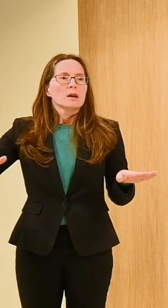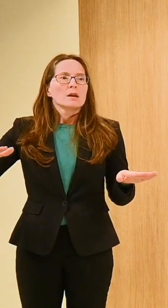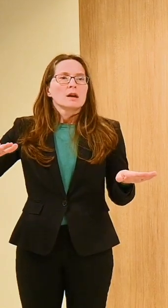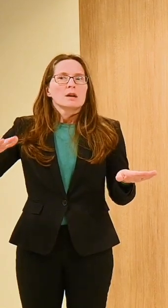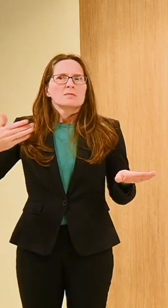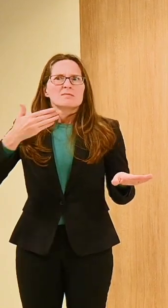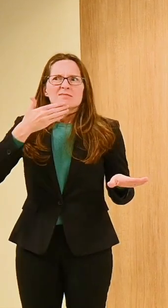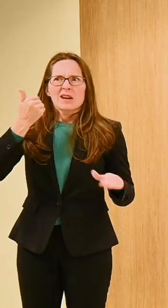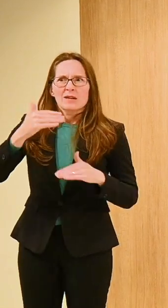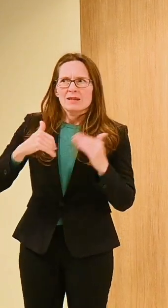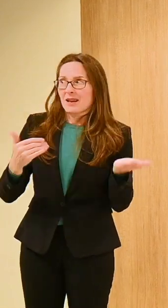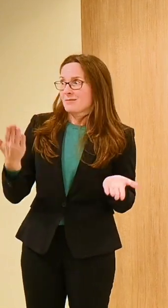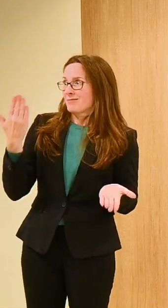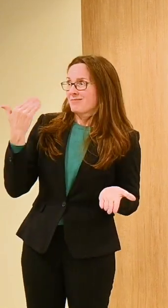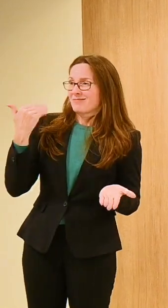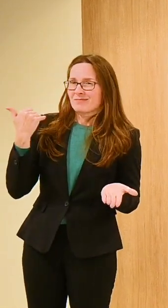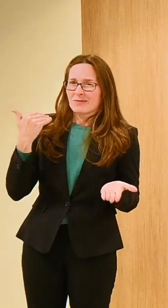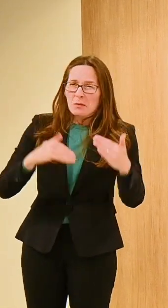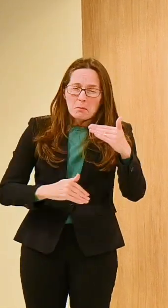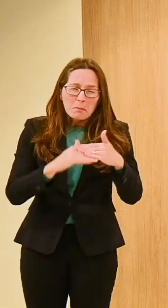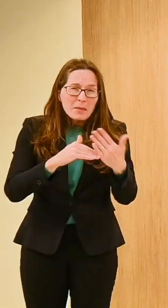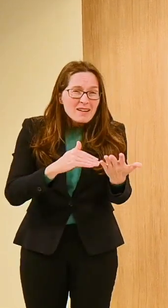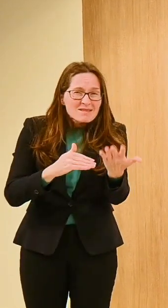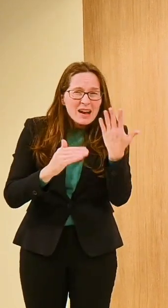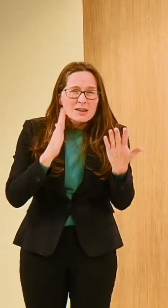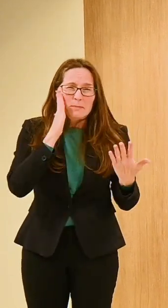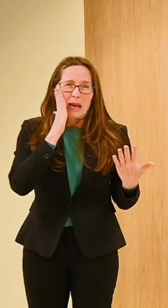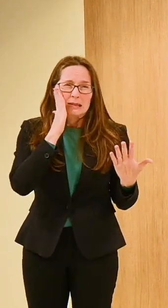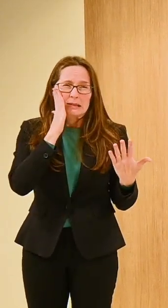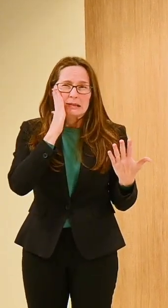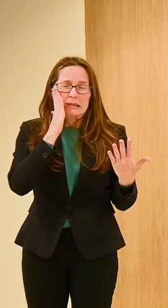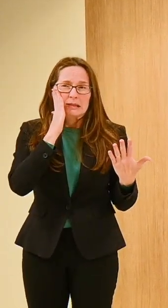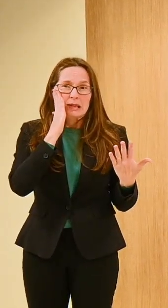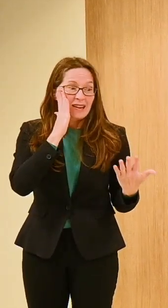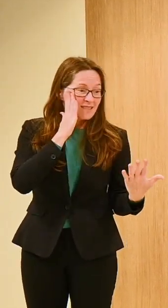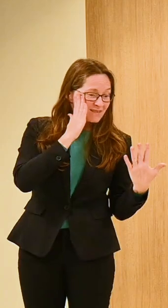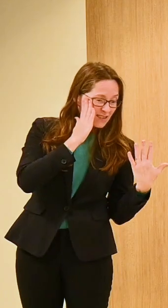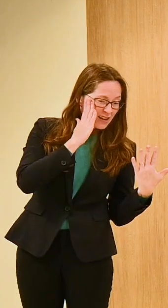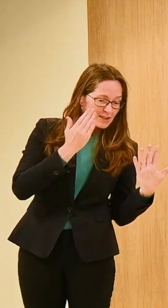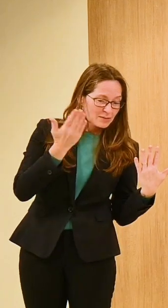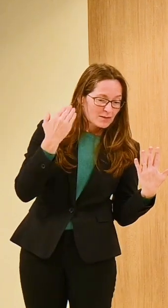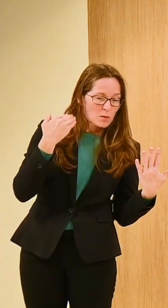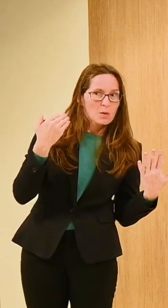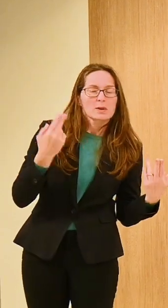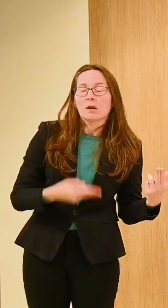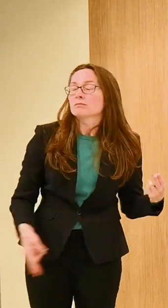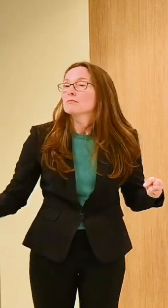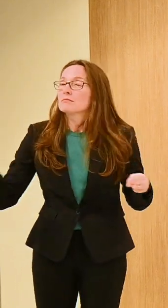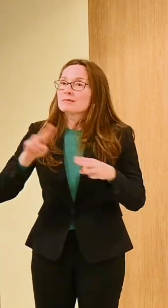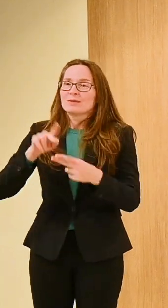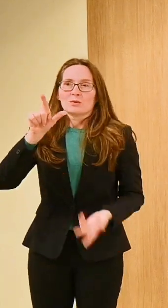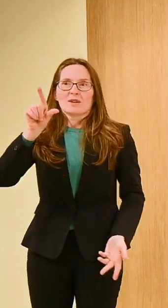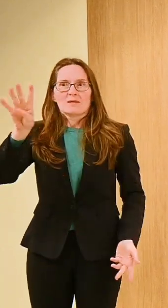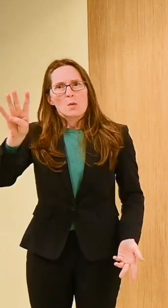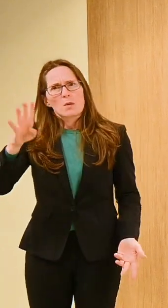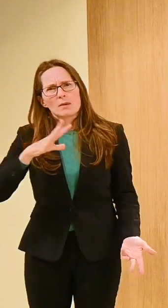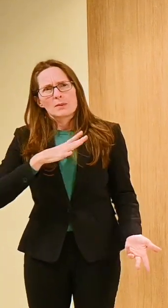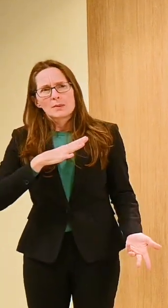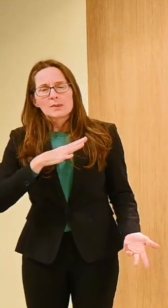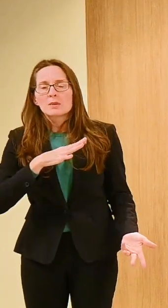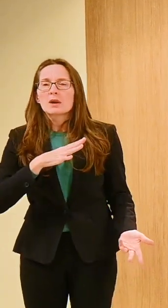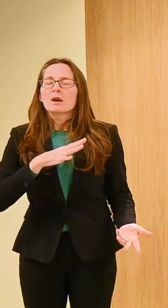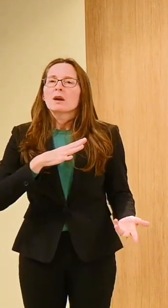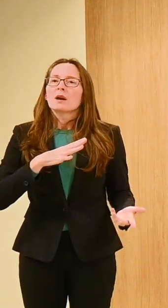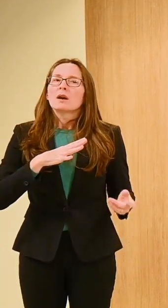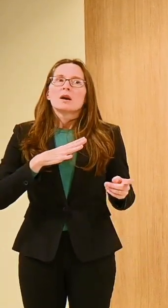5-bed facility that was part of the hospital. 5 to 24. The new behavioral health unit will ease overcrowding